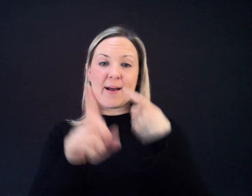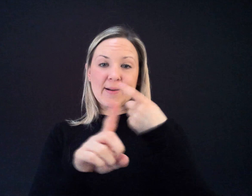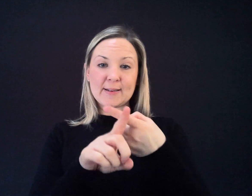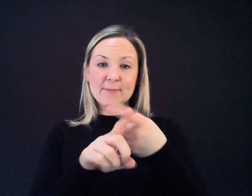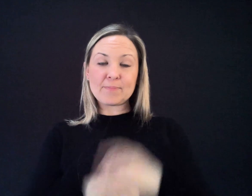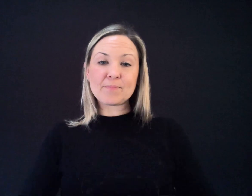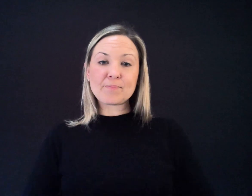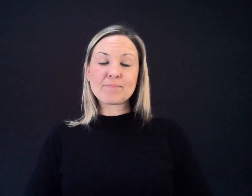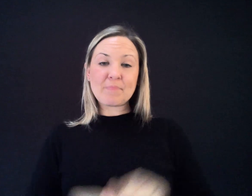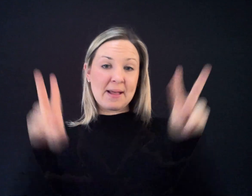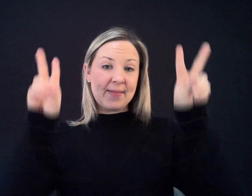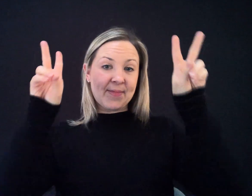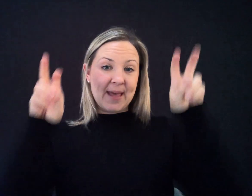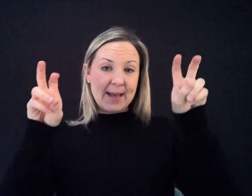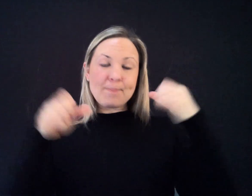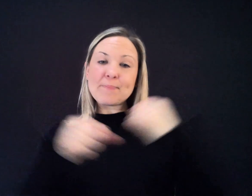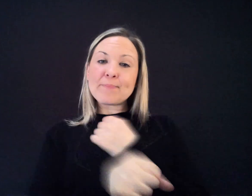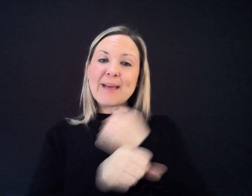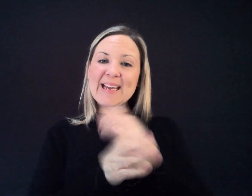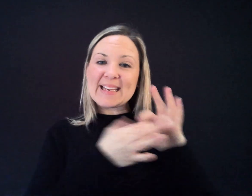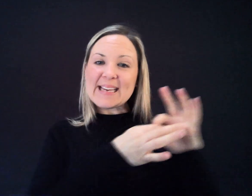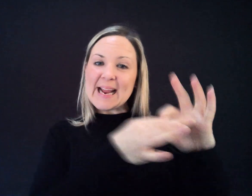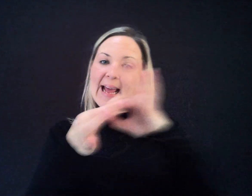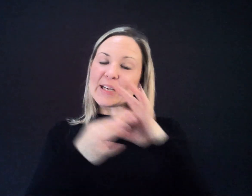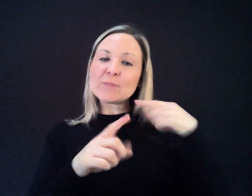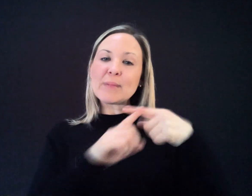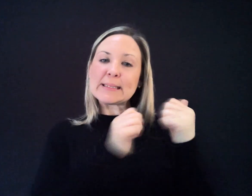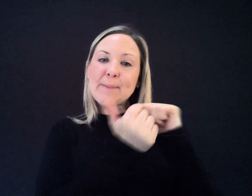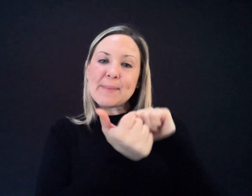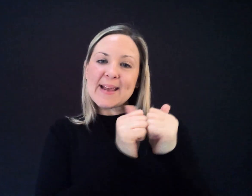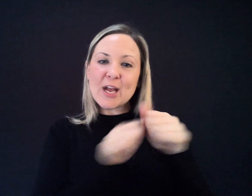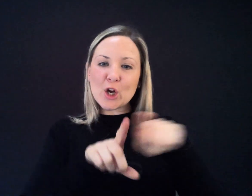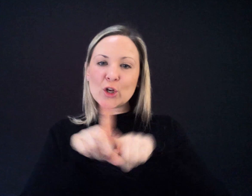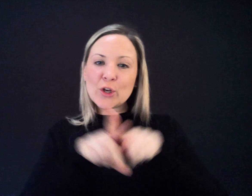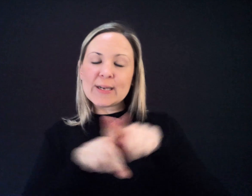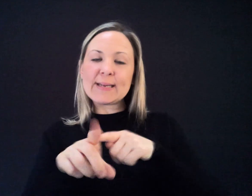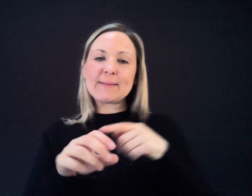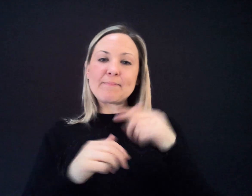The theme is creating connections and peer learning, building capacity in our community.